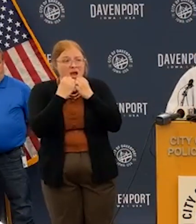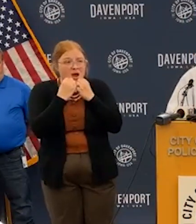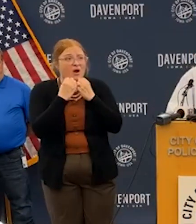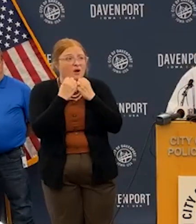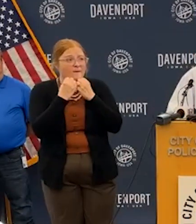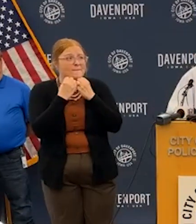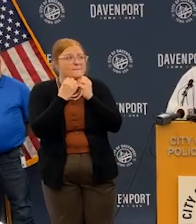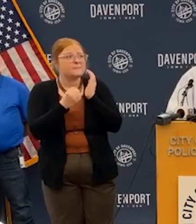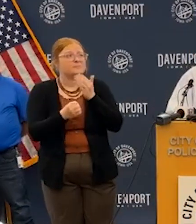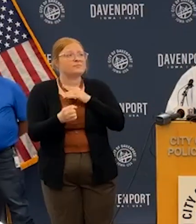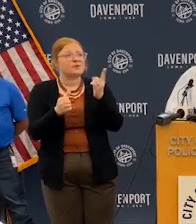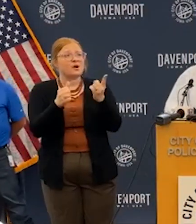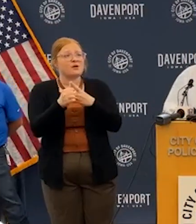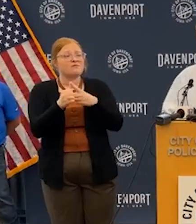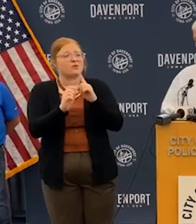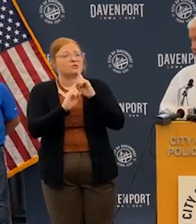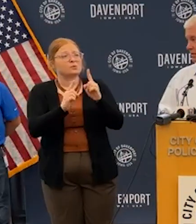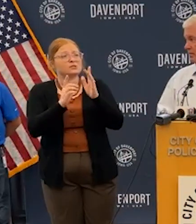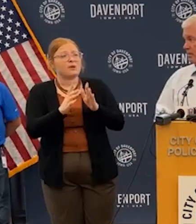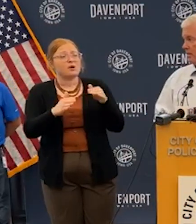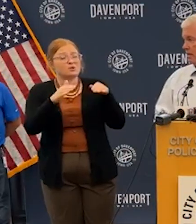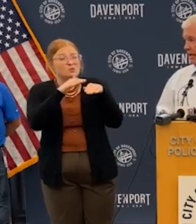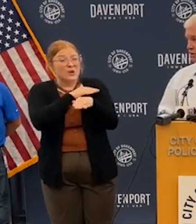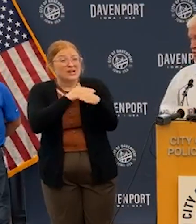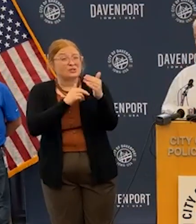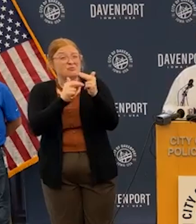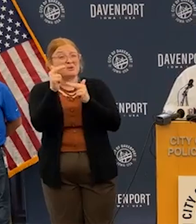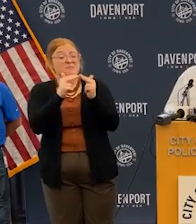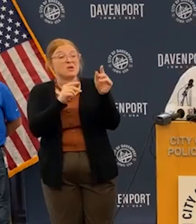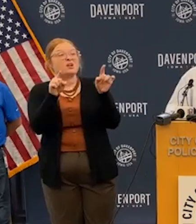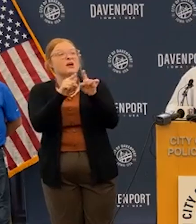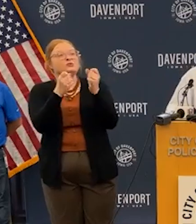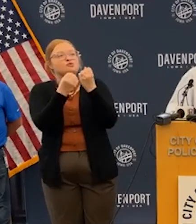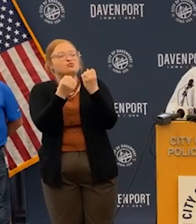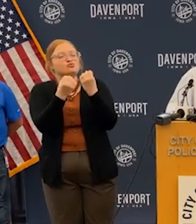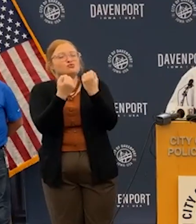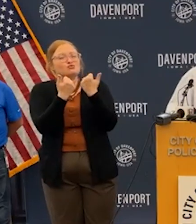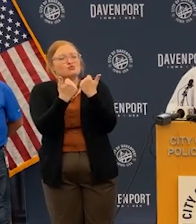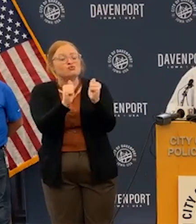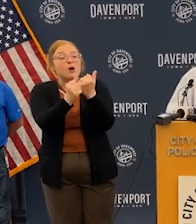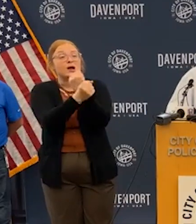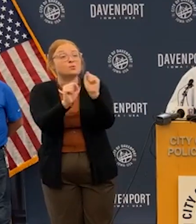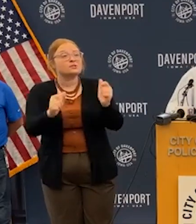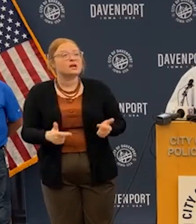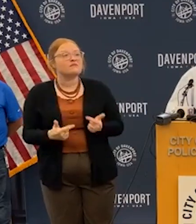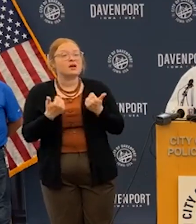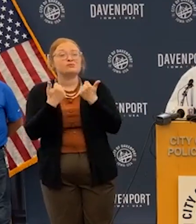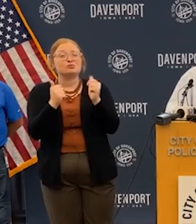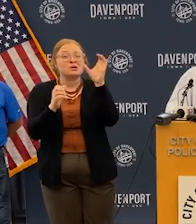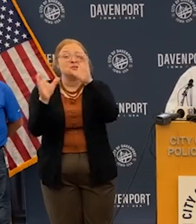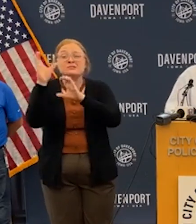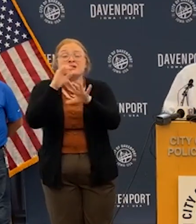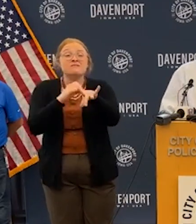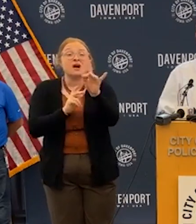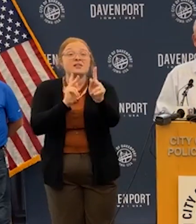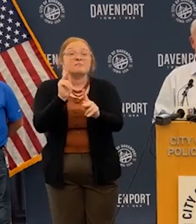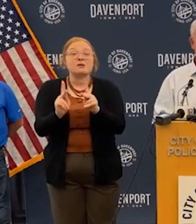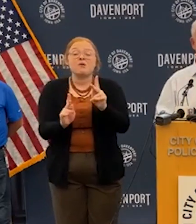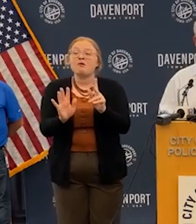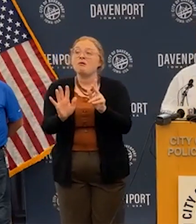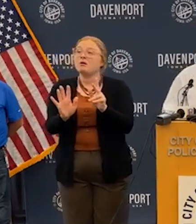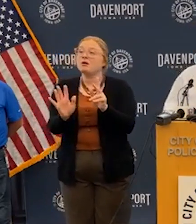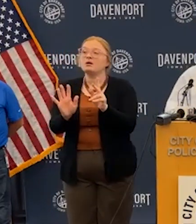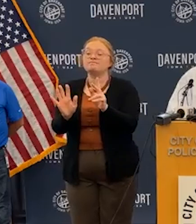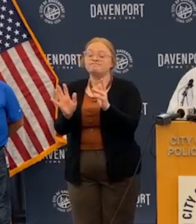building and try and save lives and find folks, I don't know if it's unheralded, but at least what I have